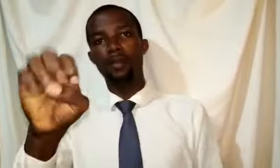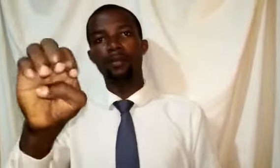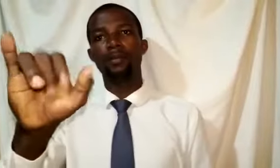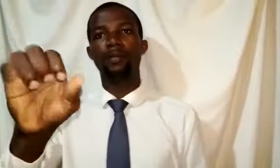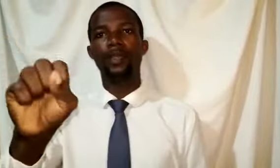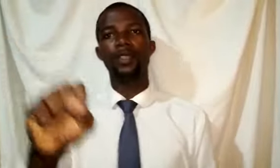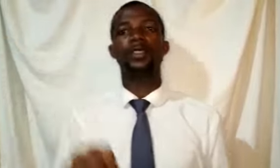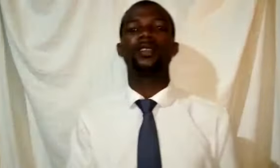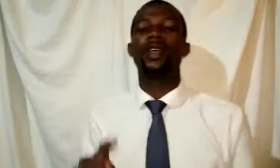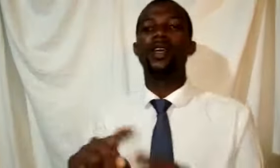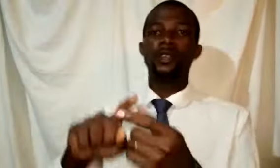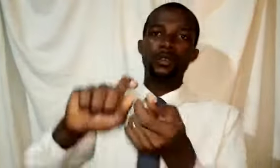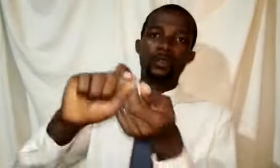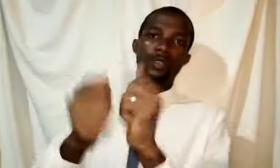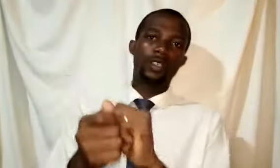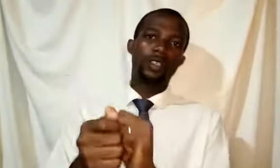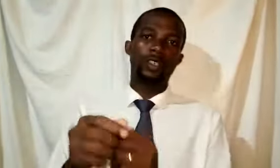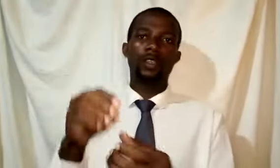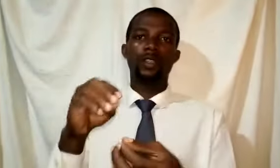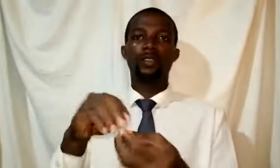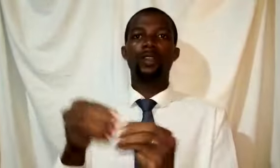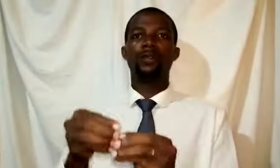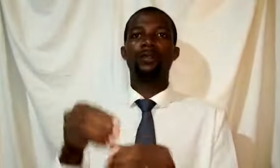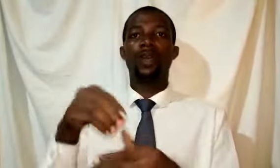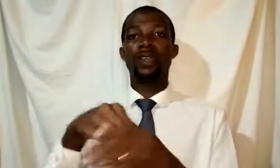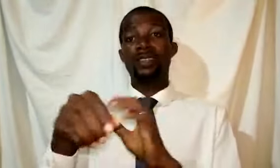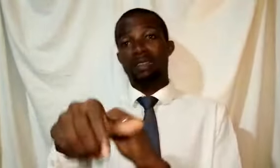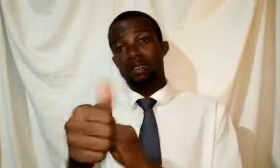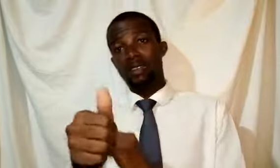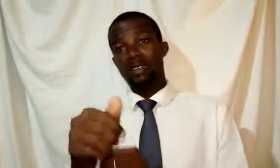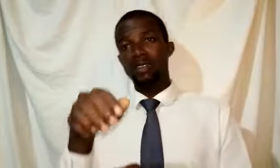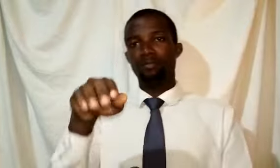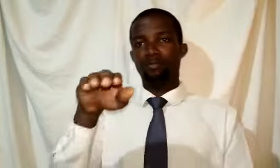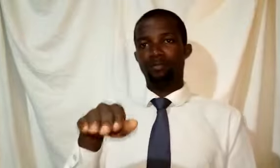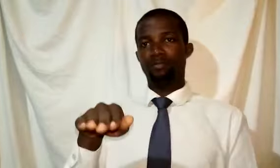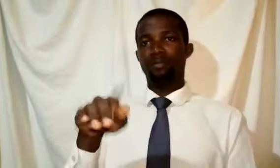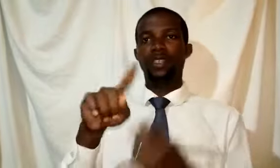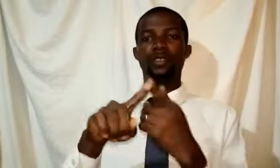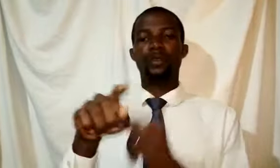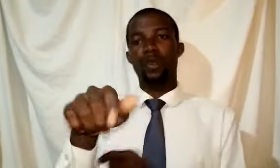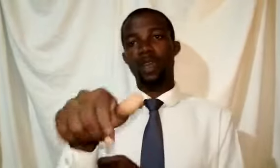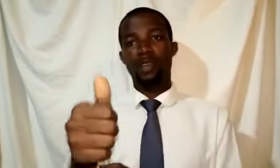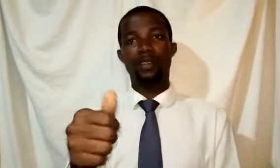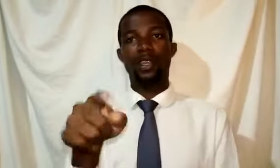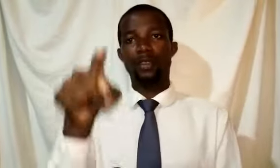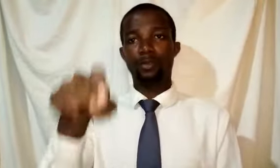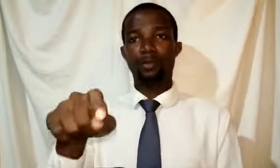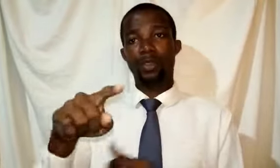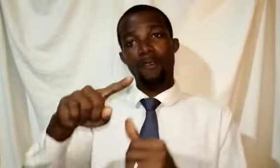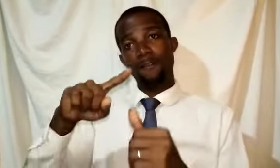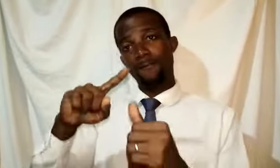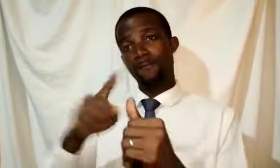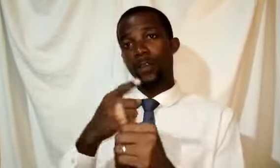To convert a number in any base to another, you must first convert